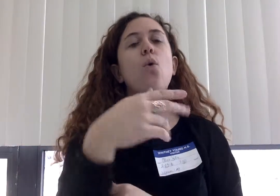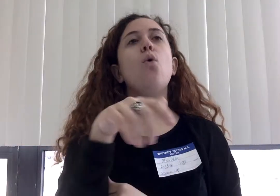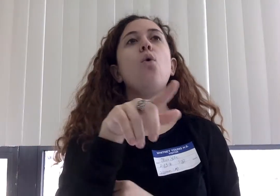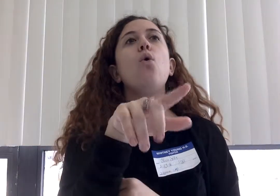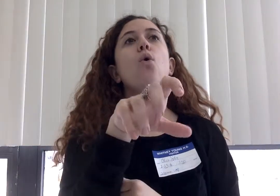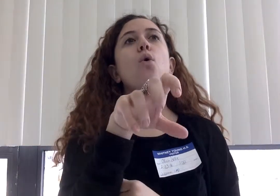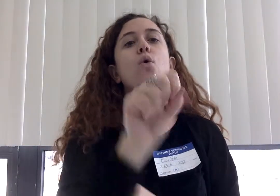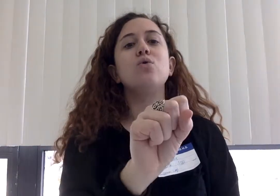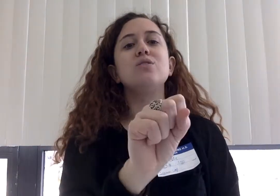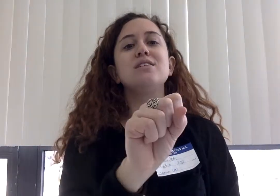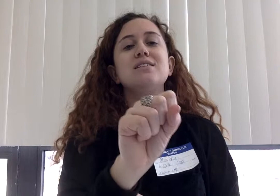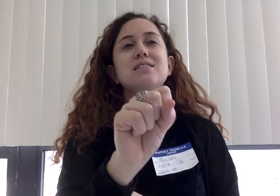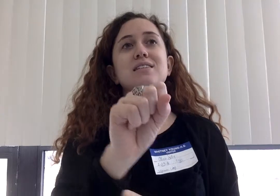At x equals